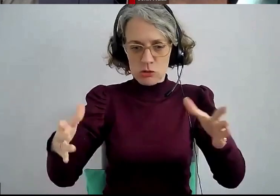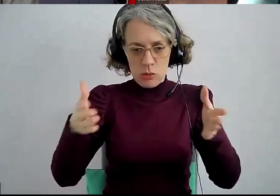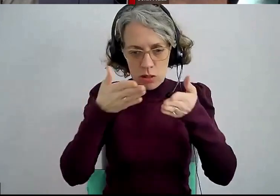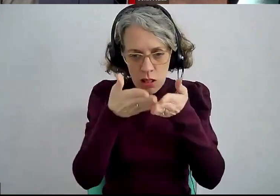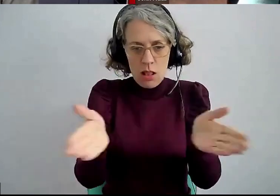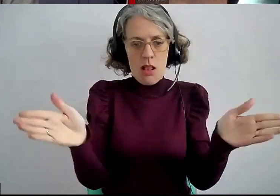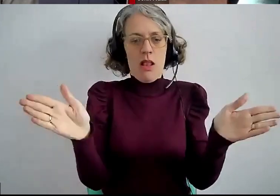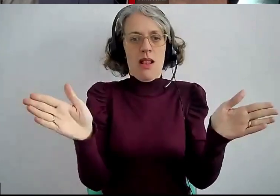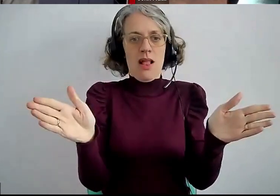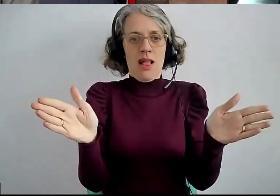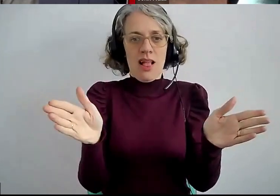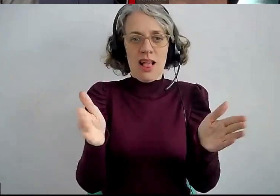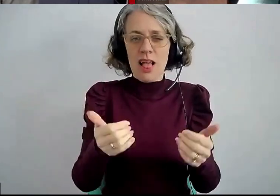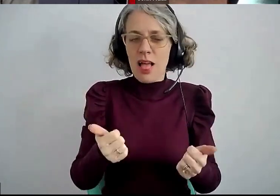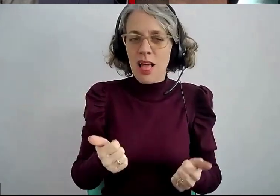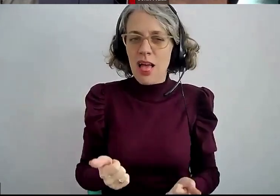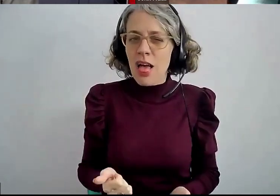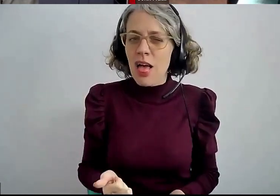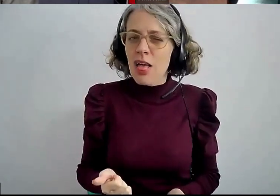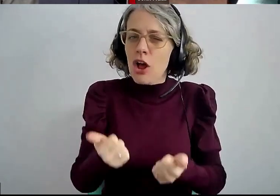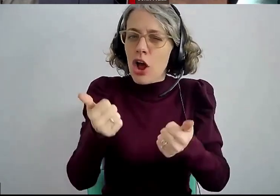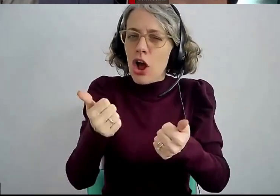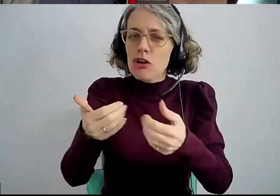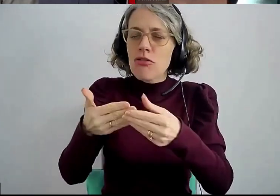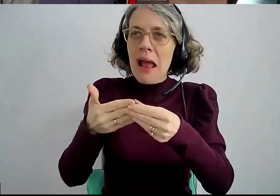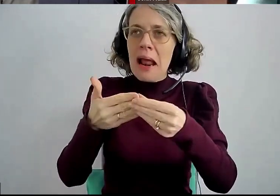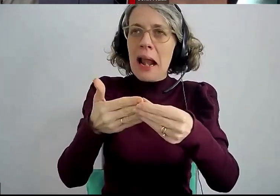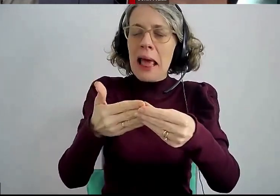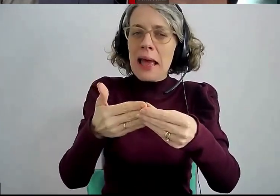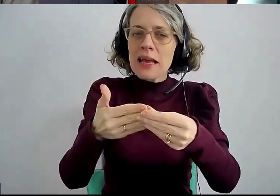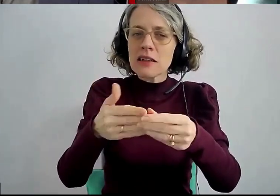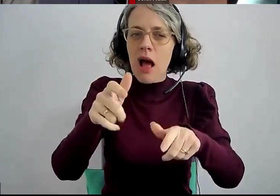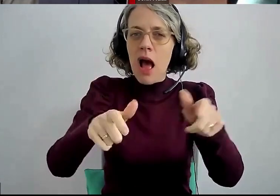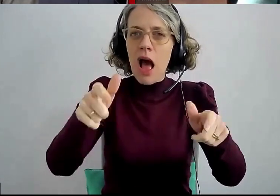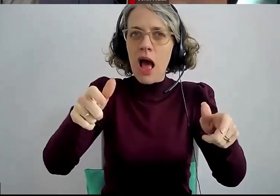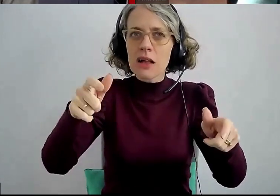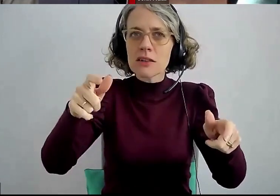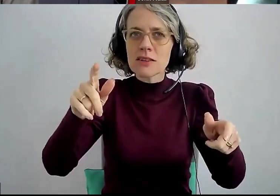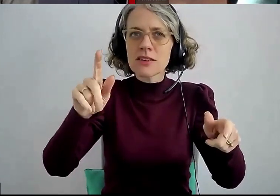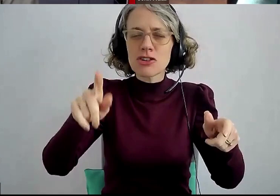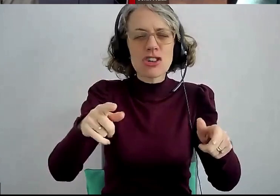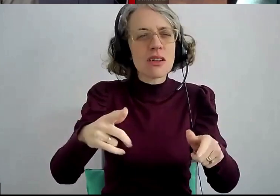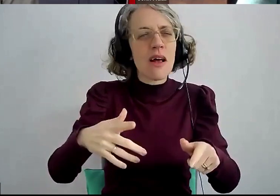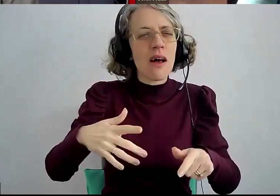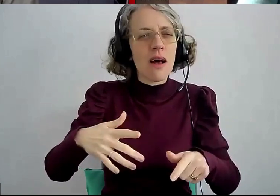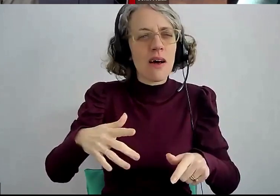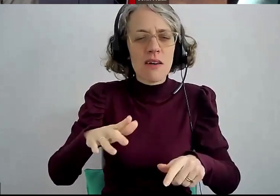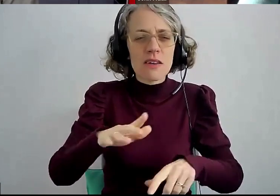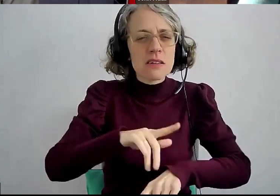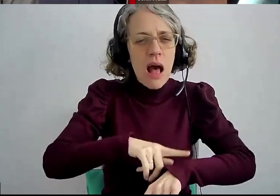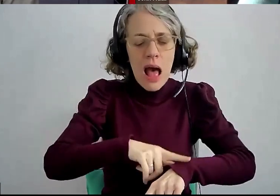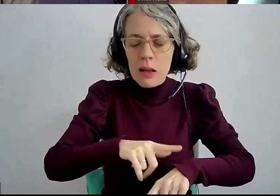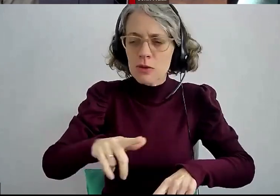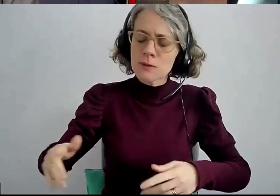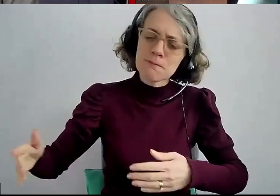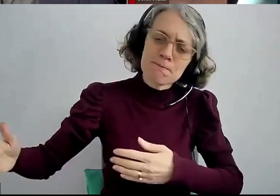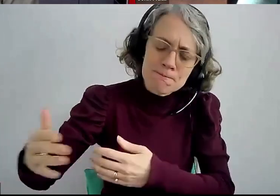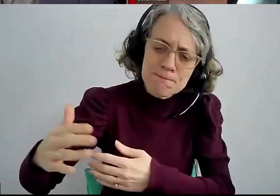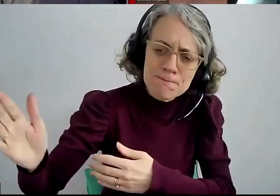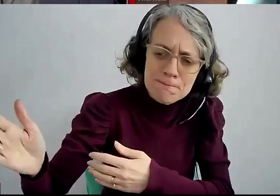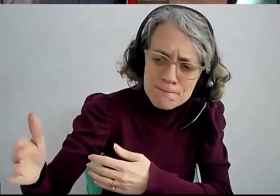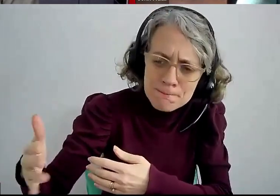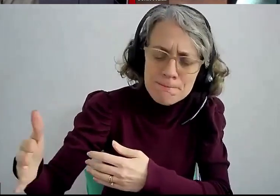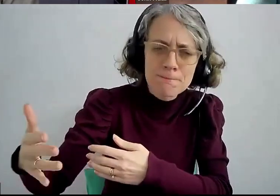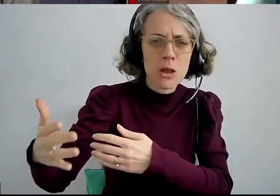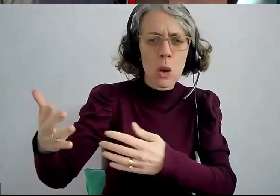leaders find that odd little moment just to put an arm around somebody, just to say an encouraging word